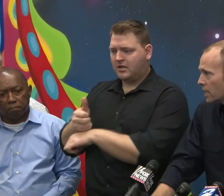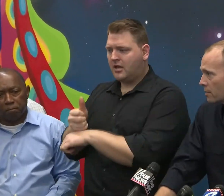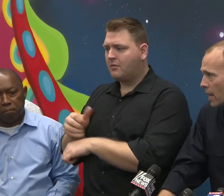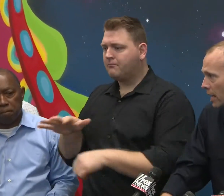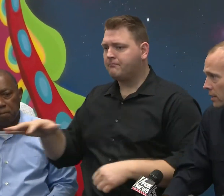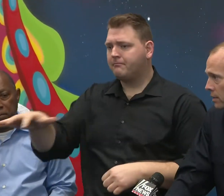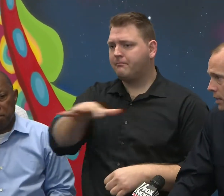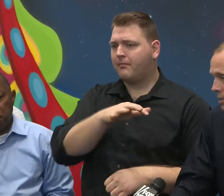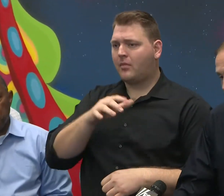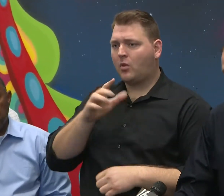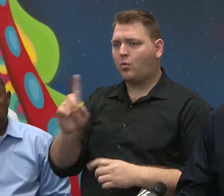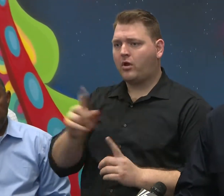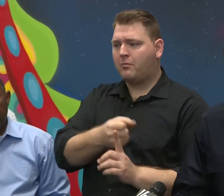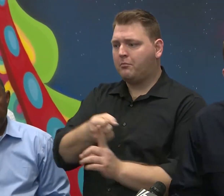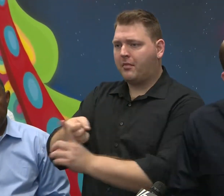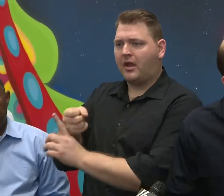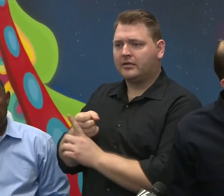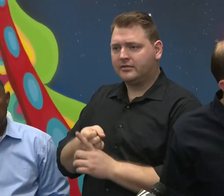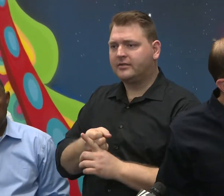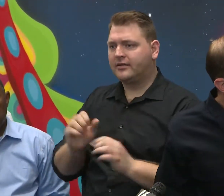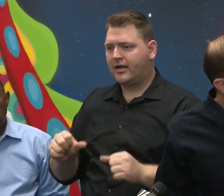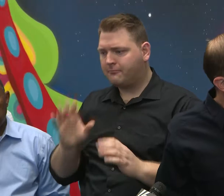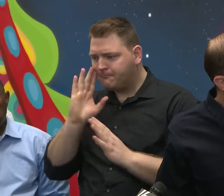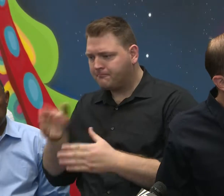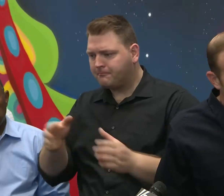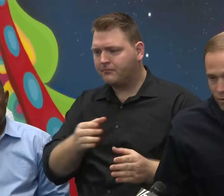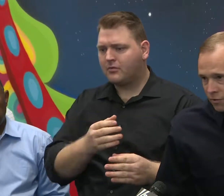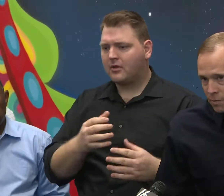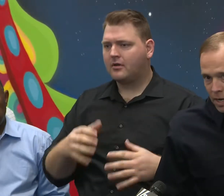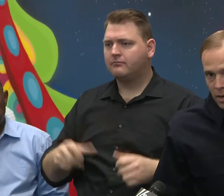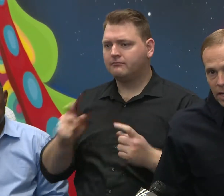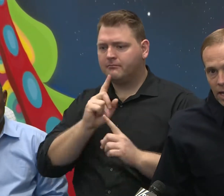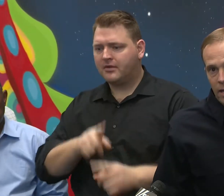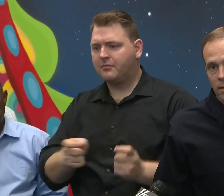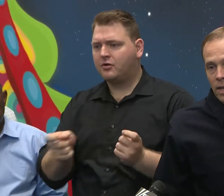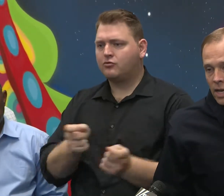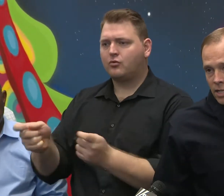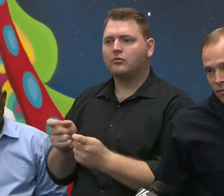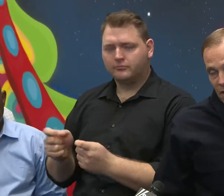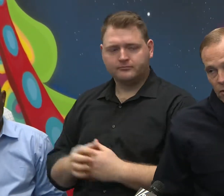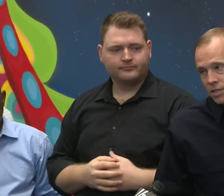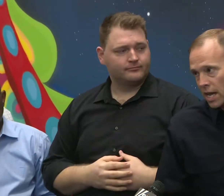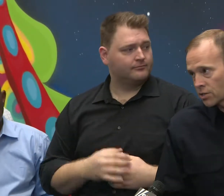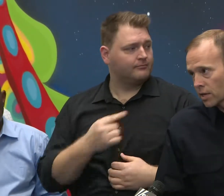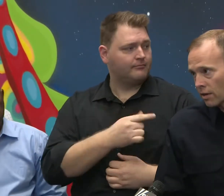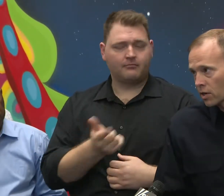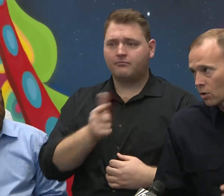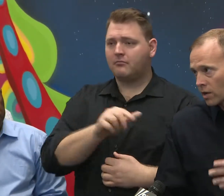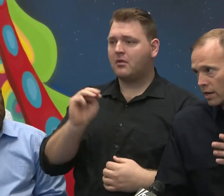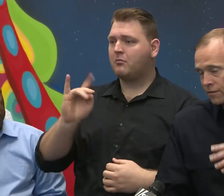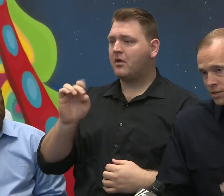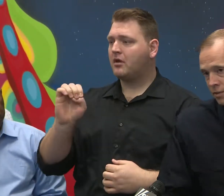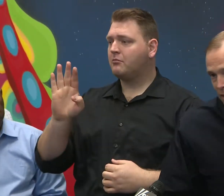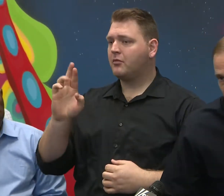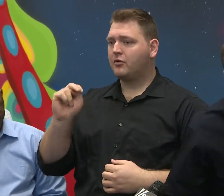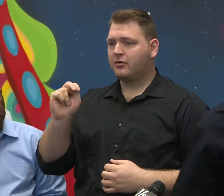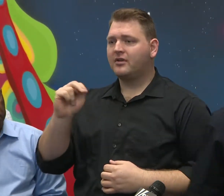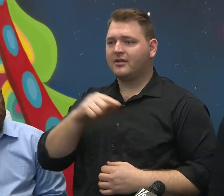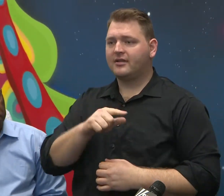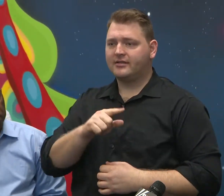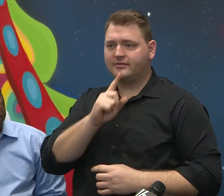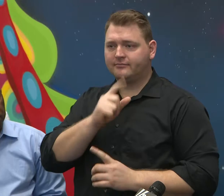guys have been impacted. And so Mike Byrne, I'm going to let Mike Byrne take it over from here. Again, he's the Federal Disaster Recovery Coordinator for this